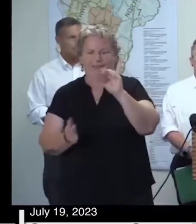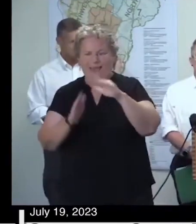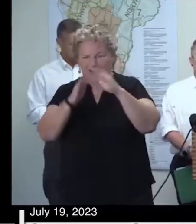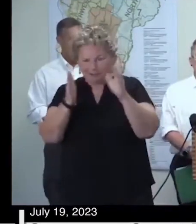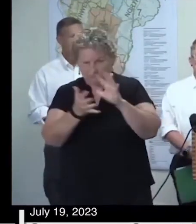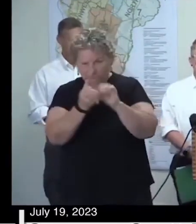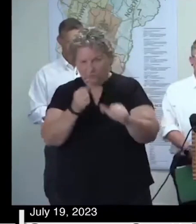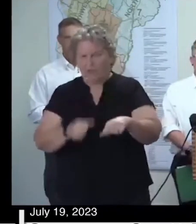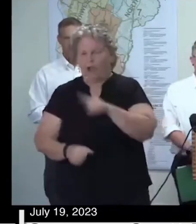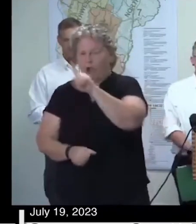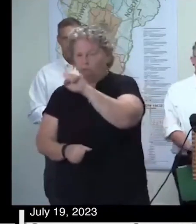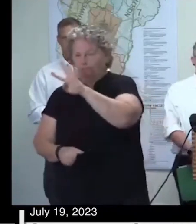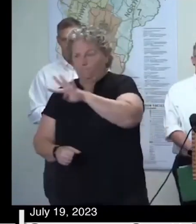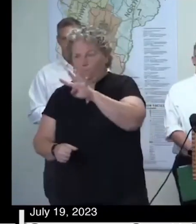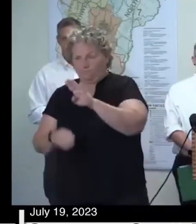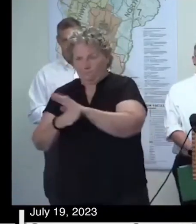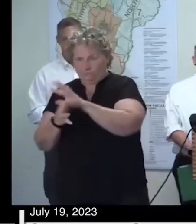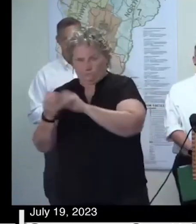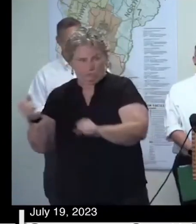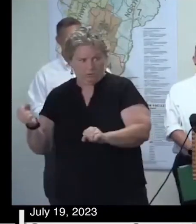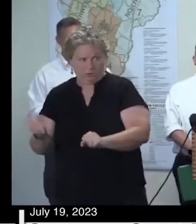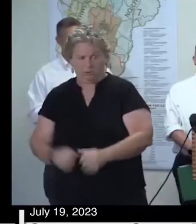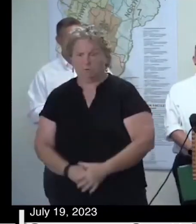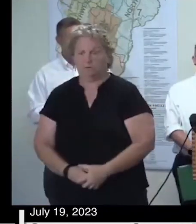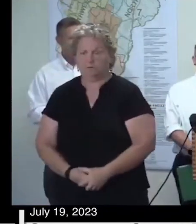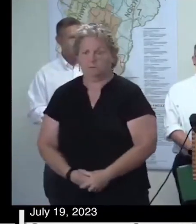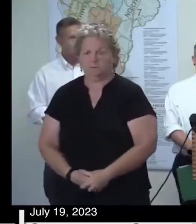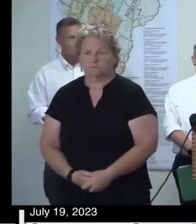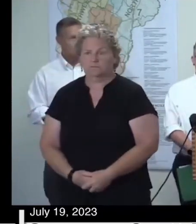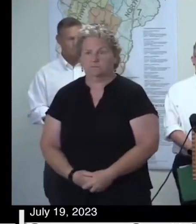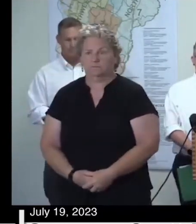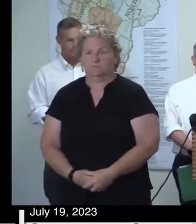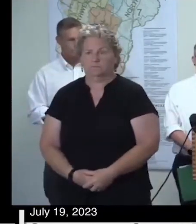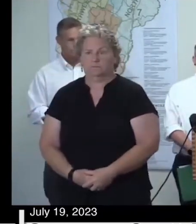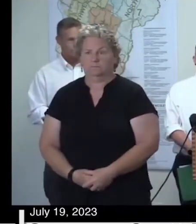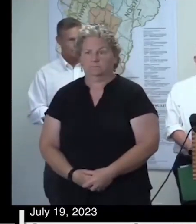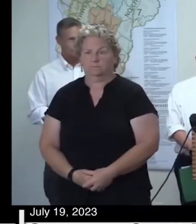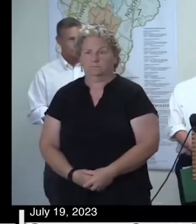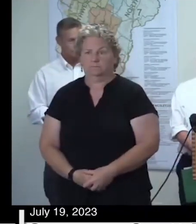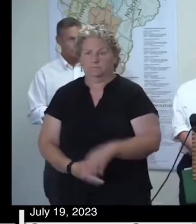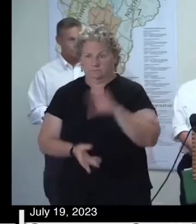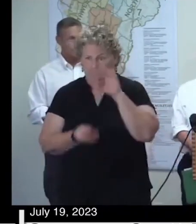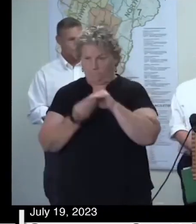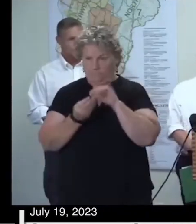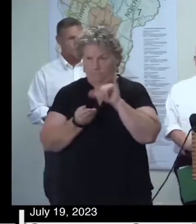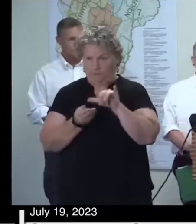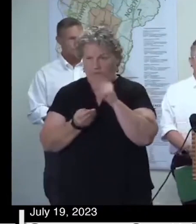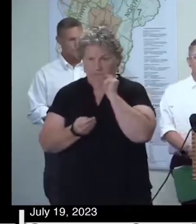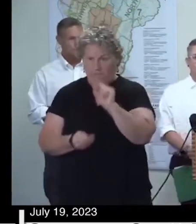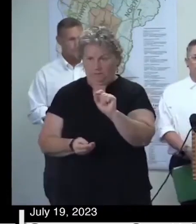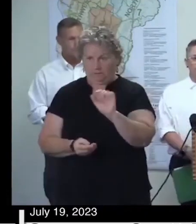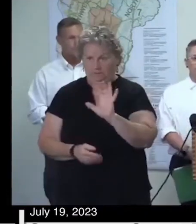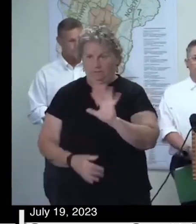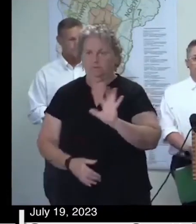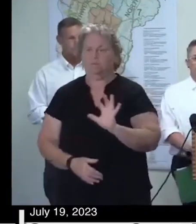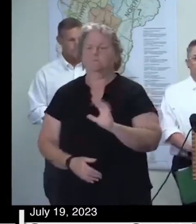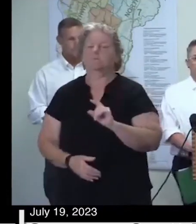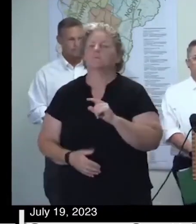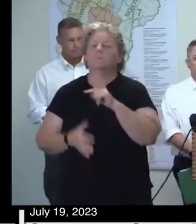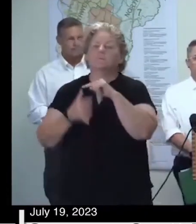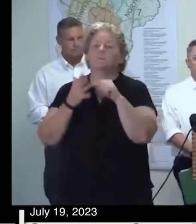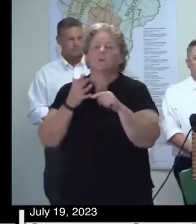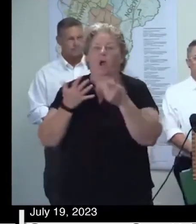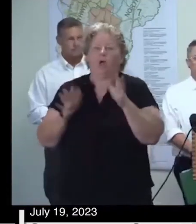that is being added to. I don't believe we've gone and we know the extent of all the